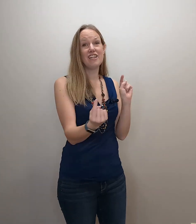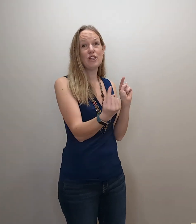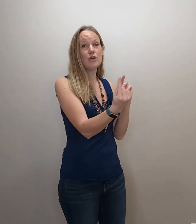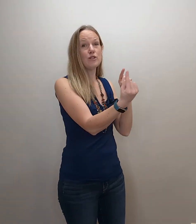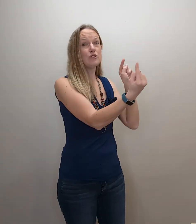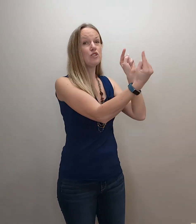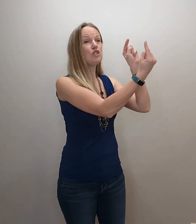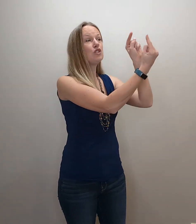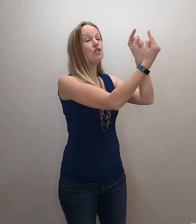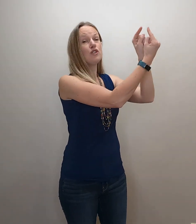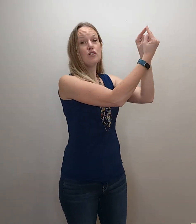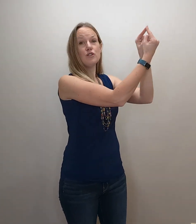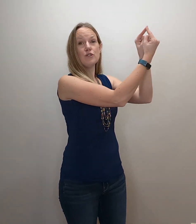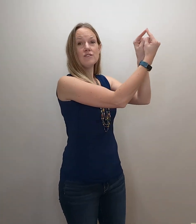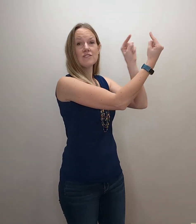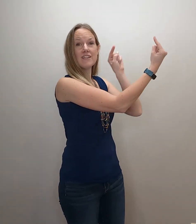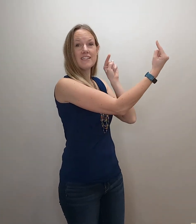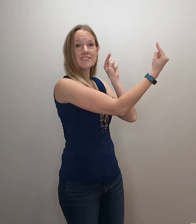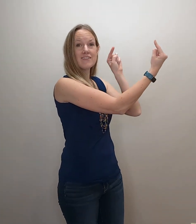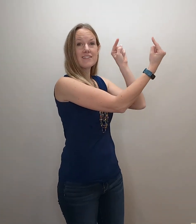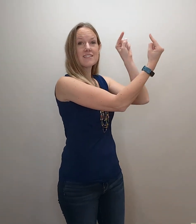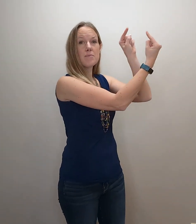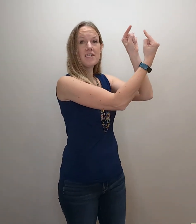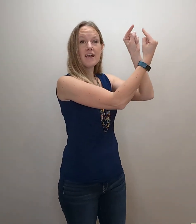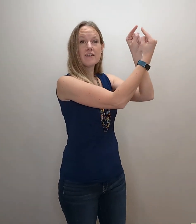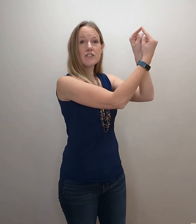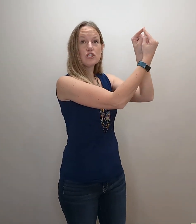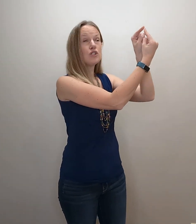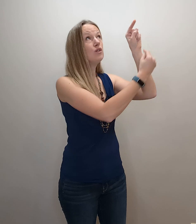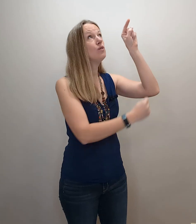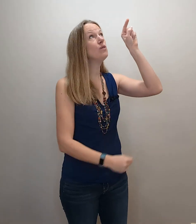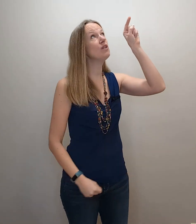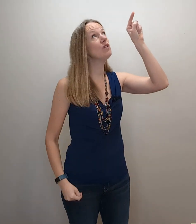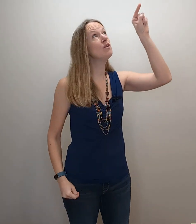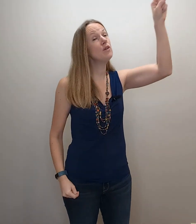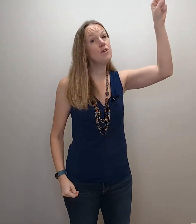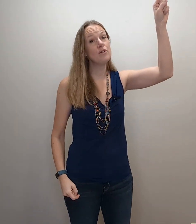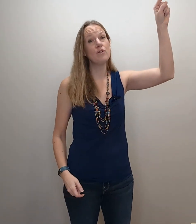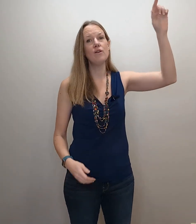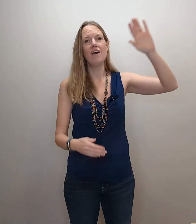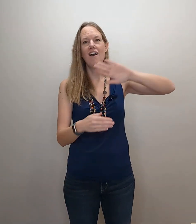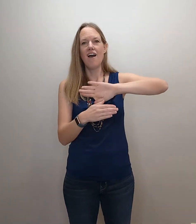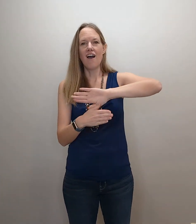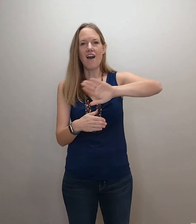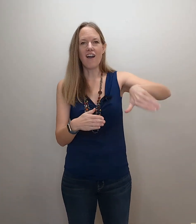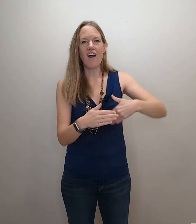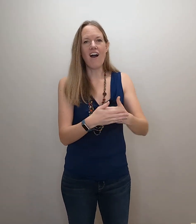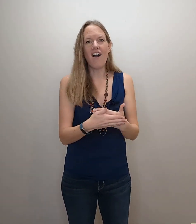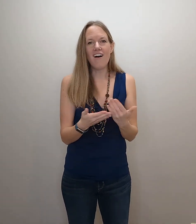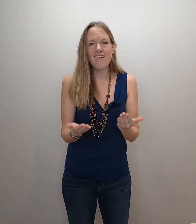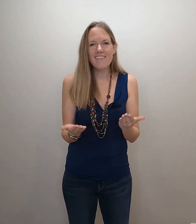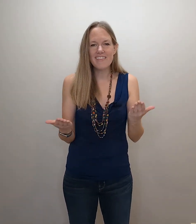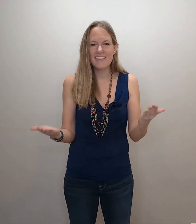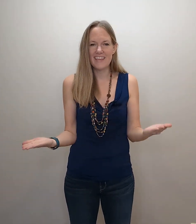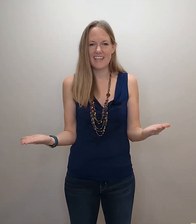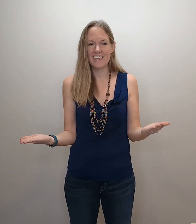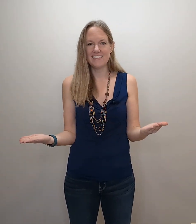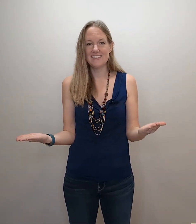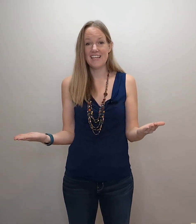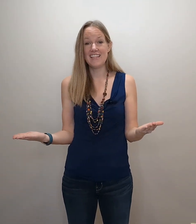then to, so index fingers coming together, to you are all things, and